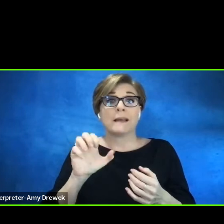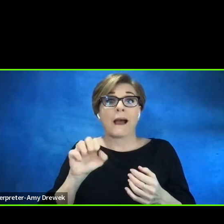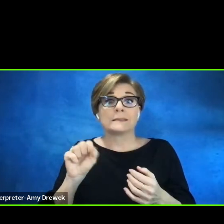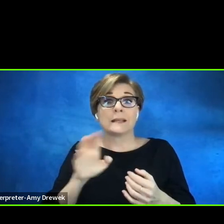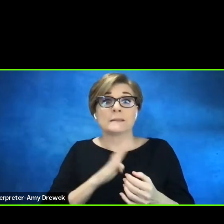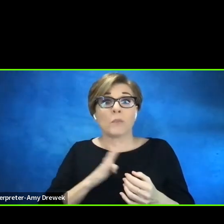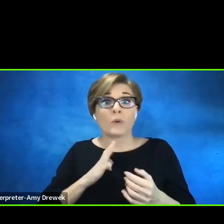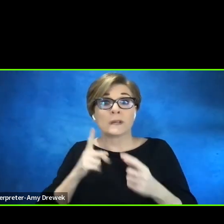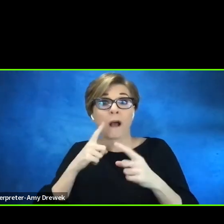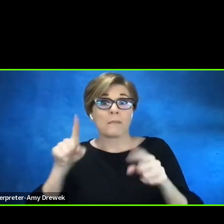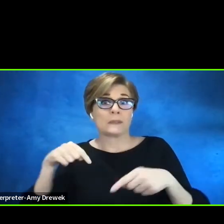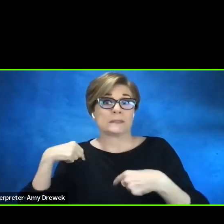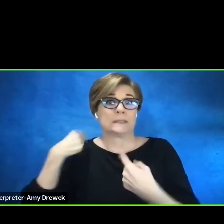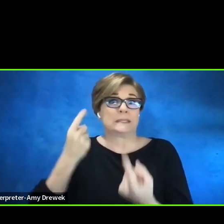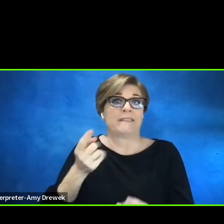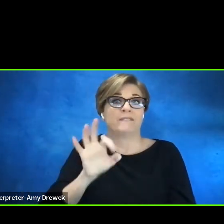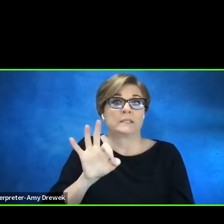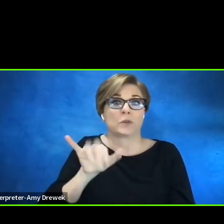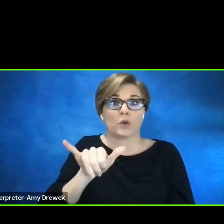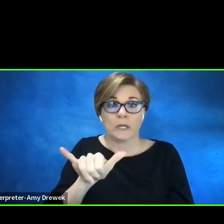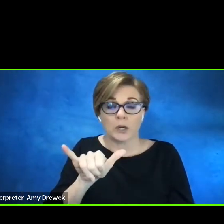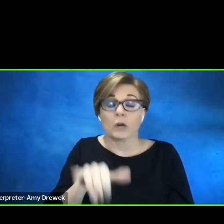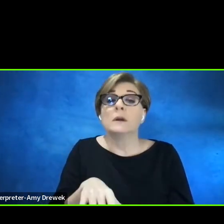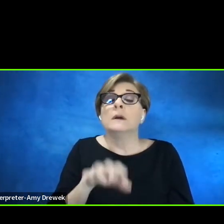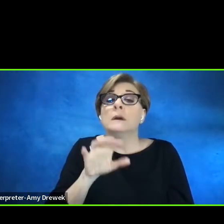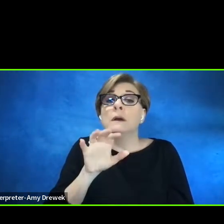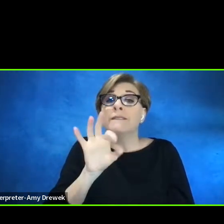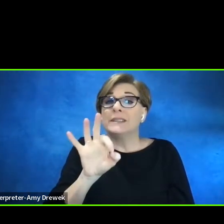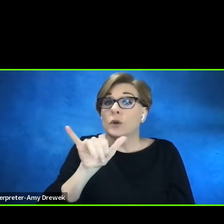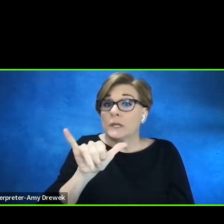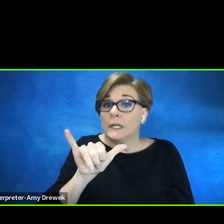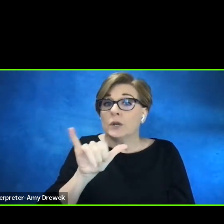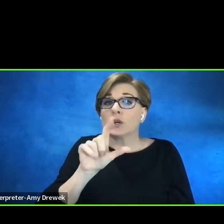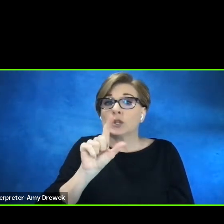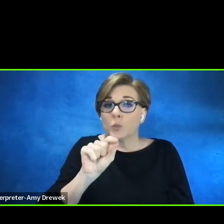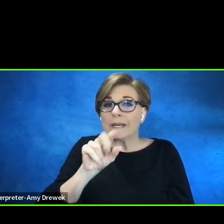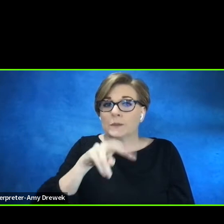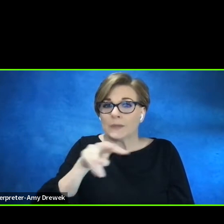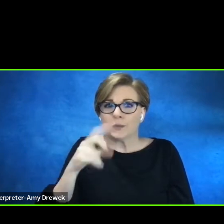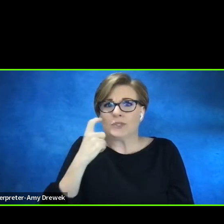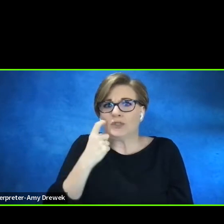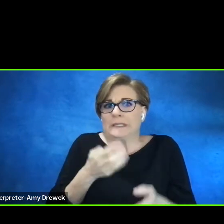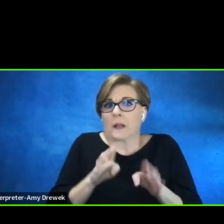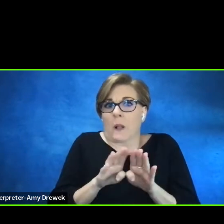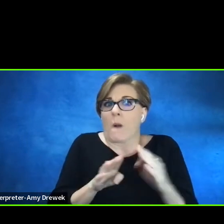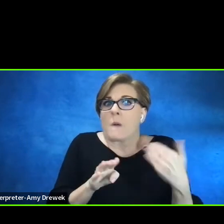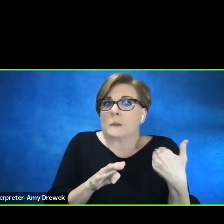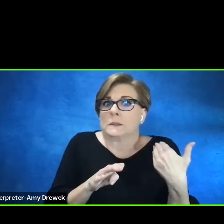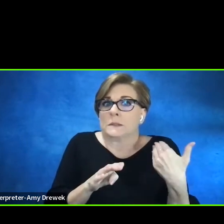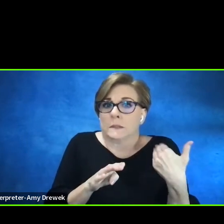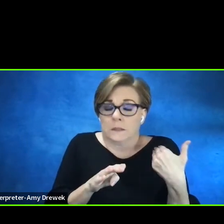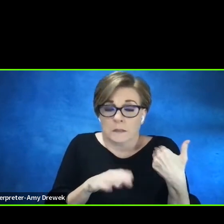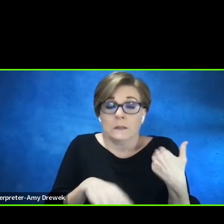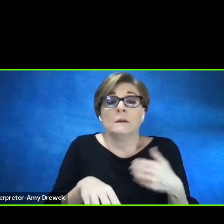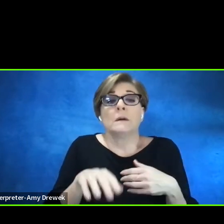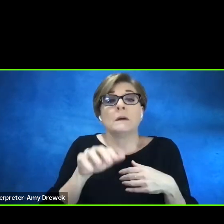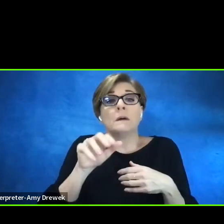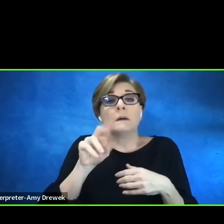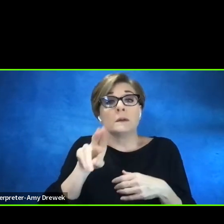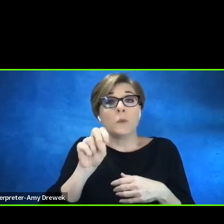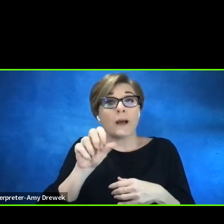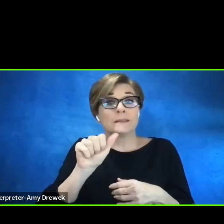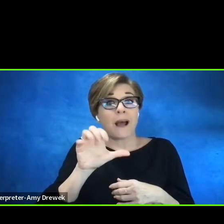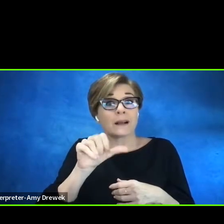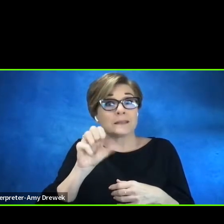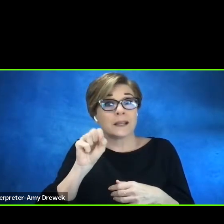the fiscal 2022 just came to a close, and the Access Board has been very busy